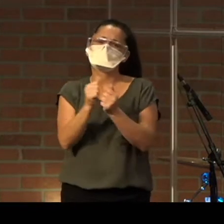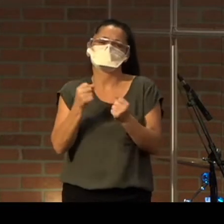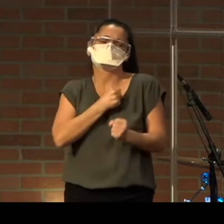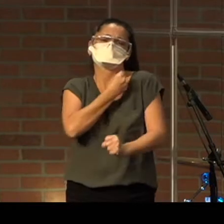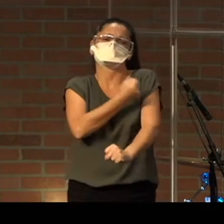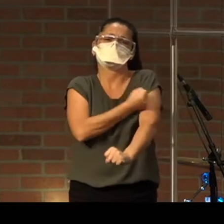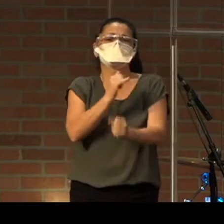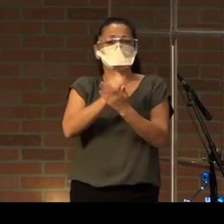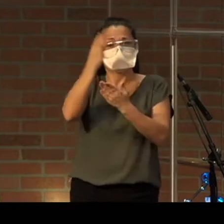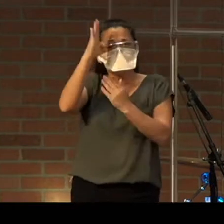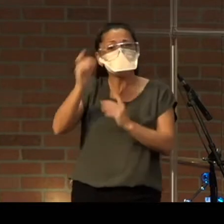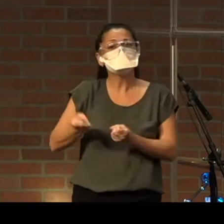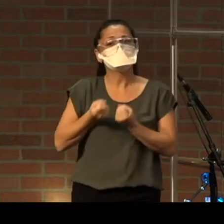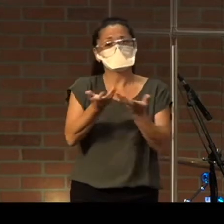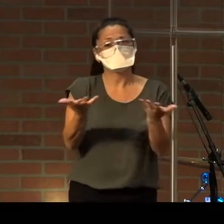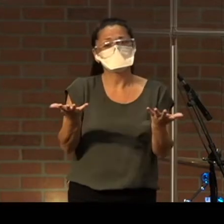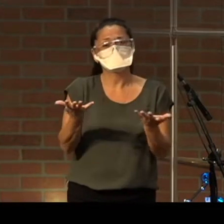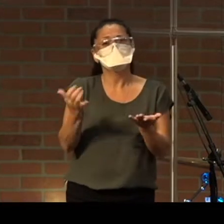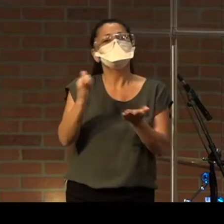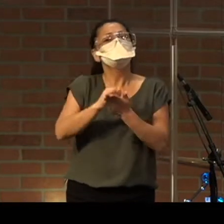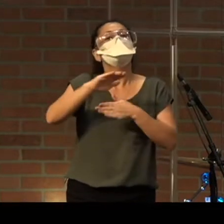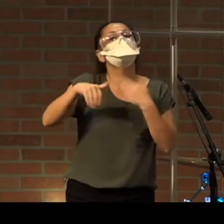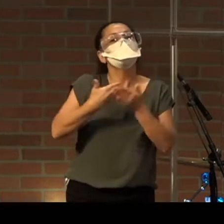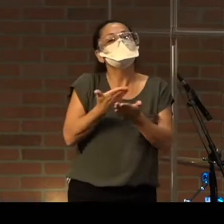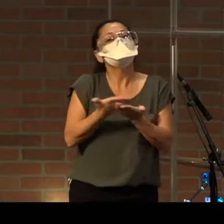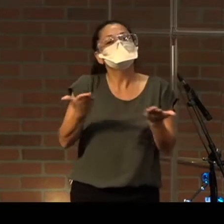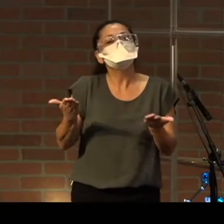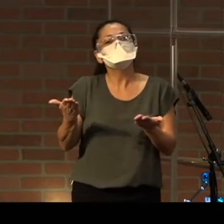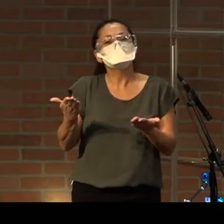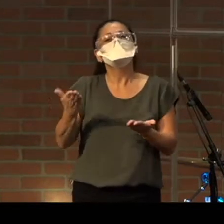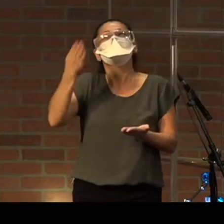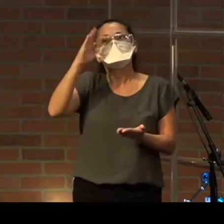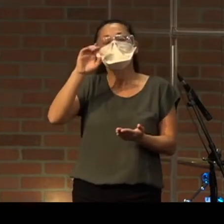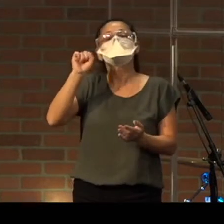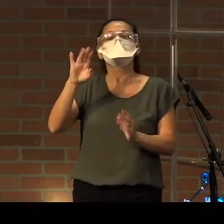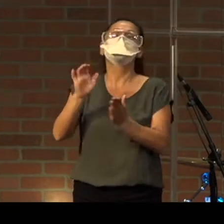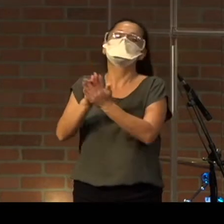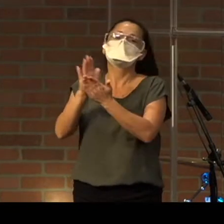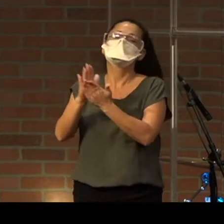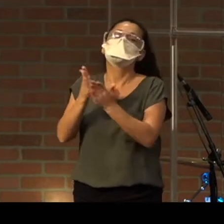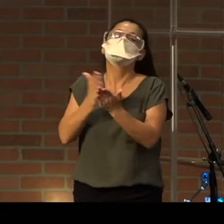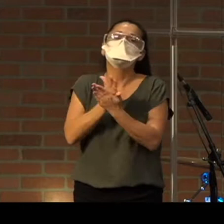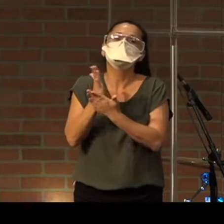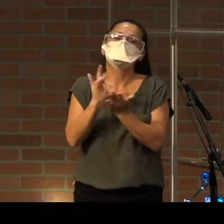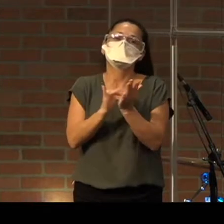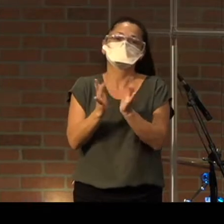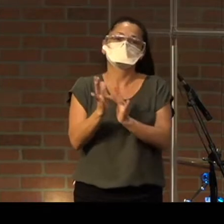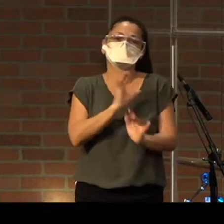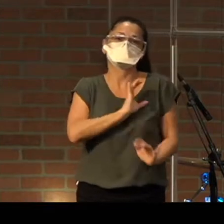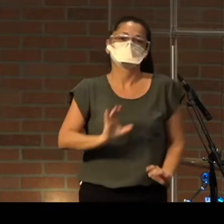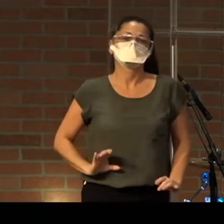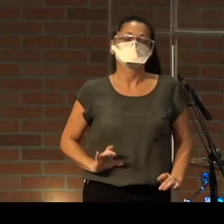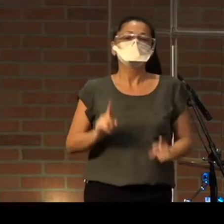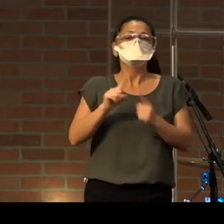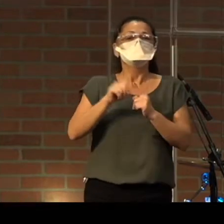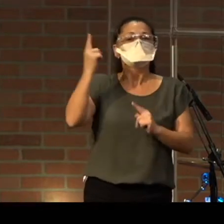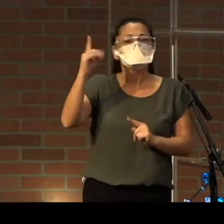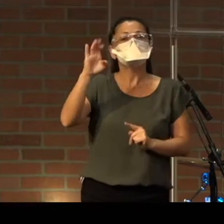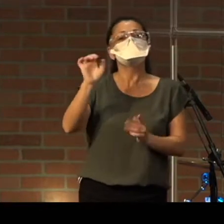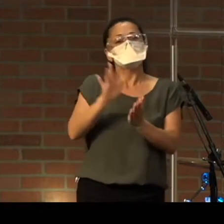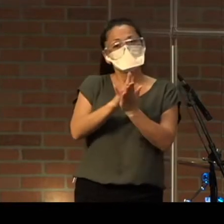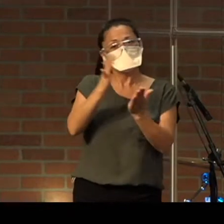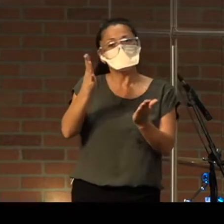God provides, so that in all things, God may be praised through Jesus Christ. To him be the